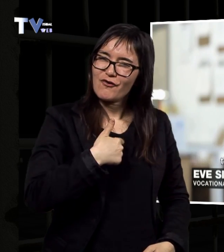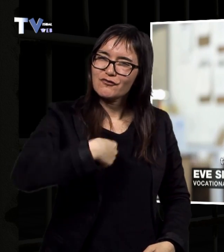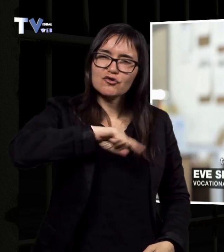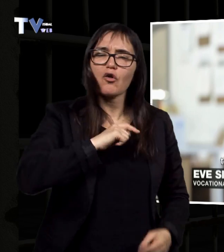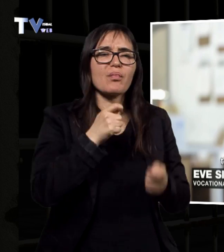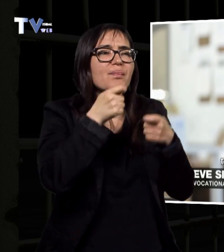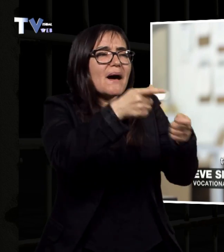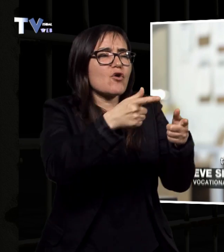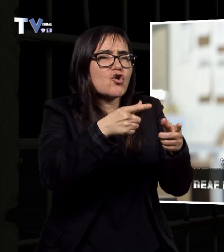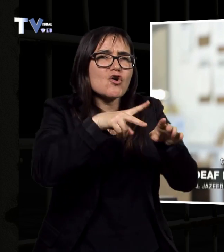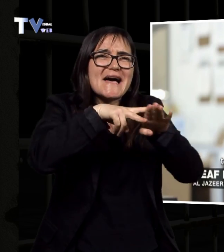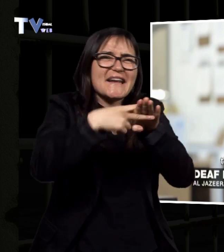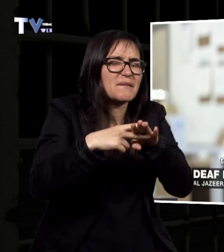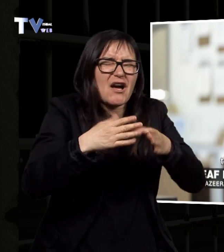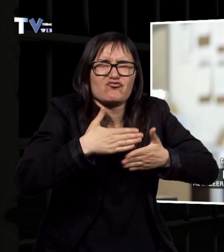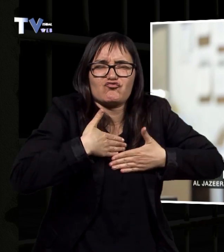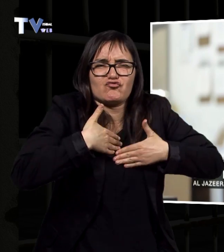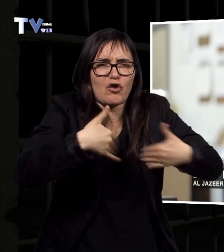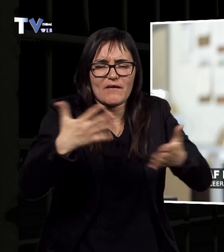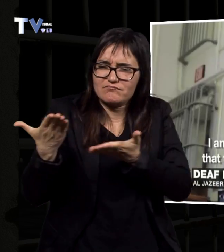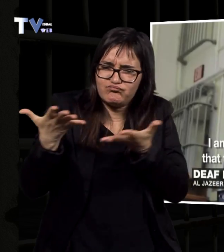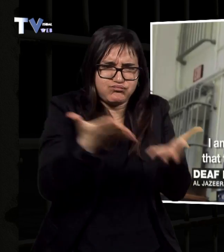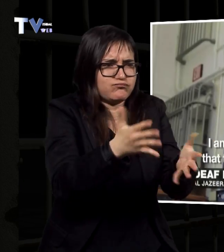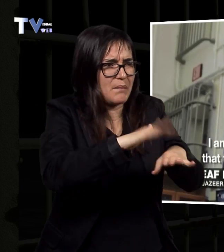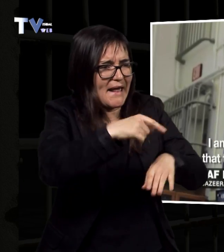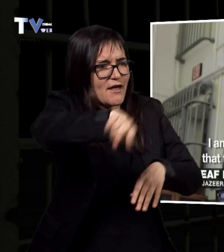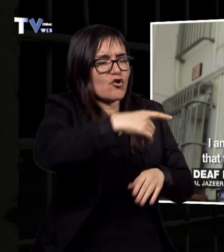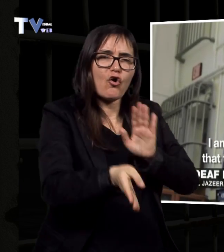for the deaf and hard of hearing so they can continue using that skill.